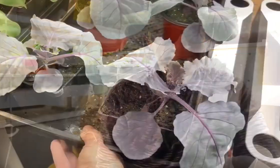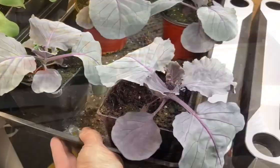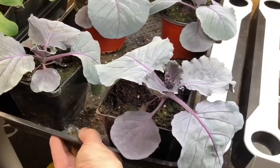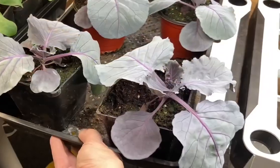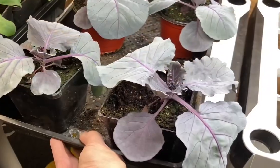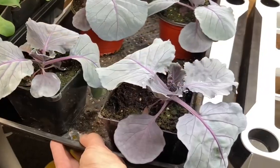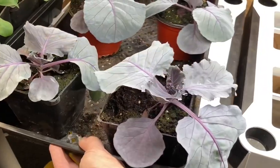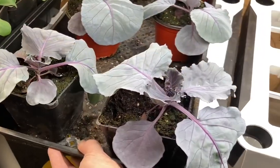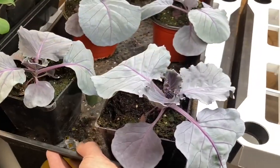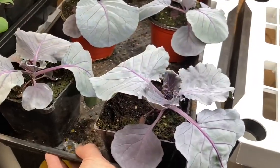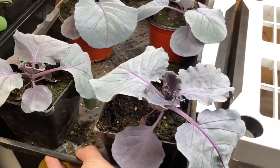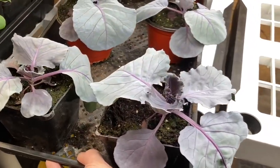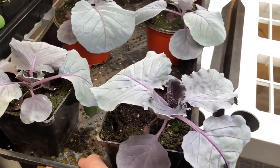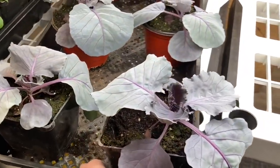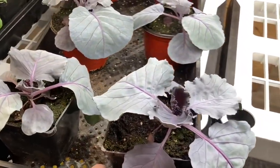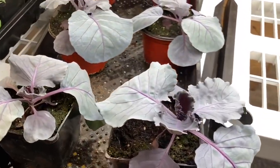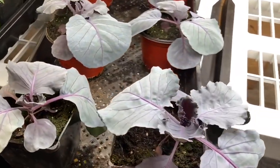full sun.